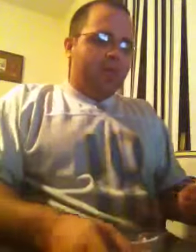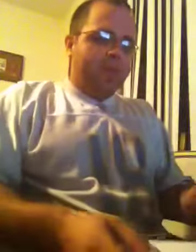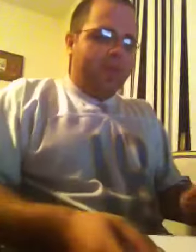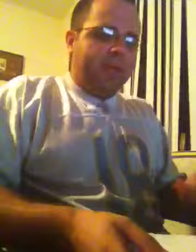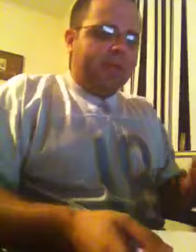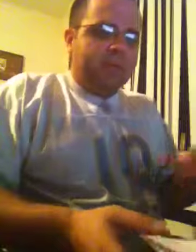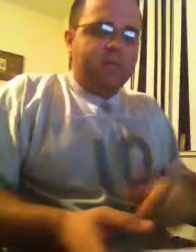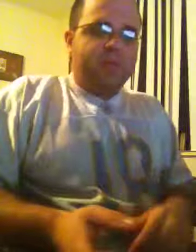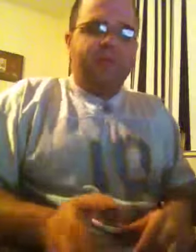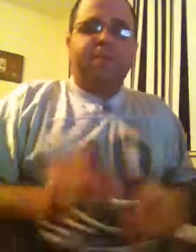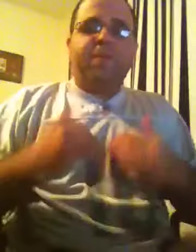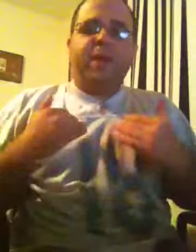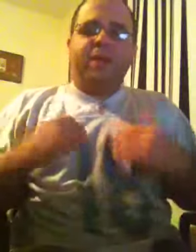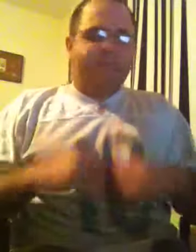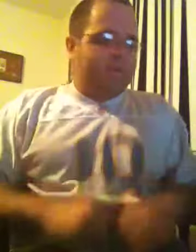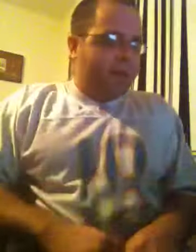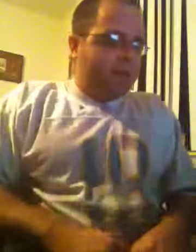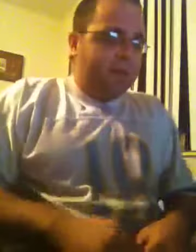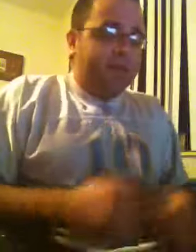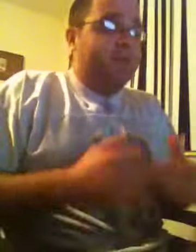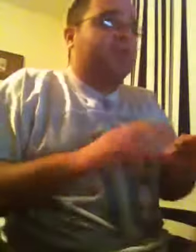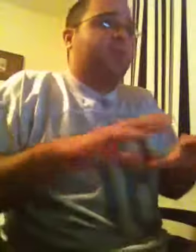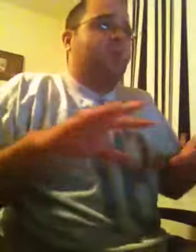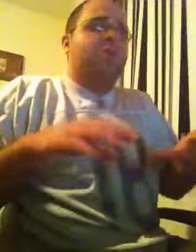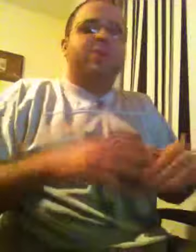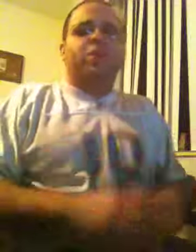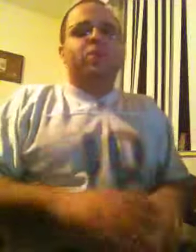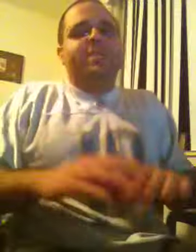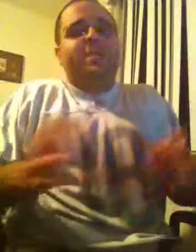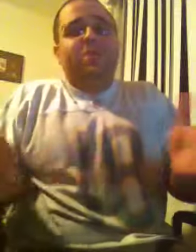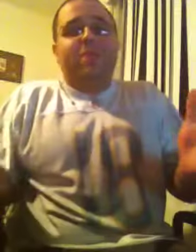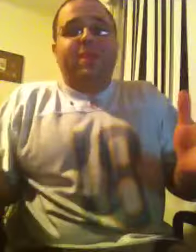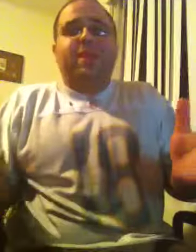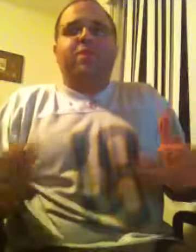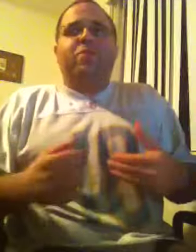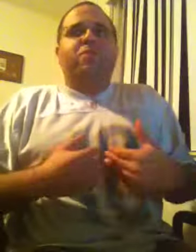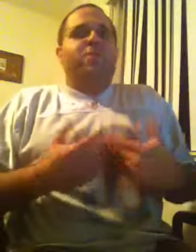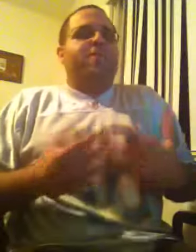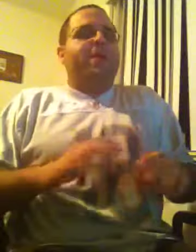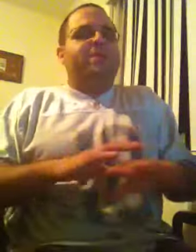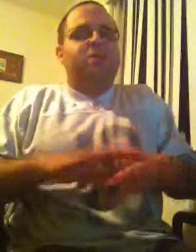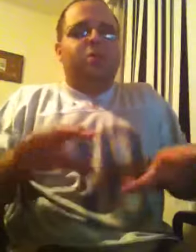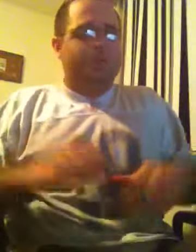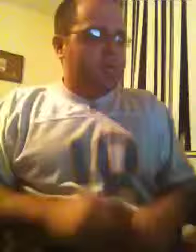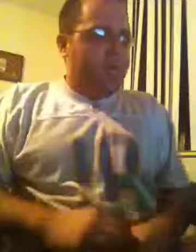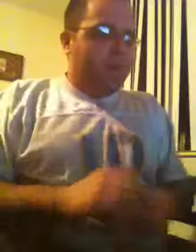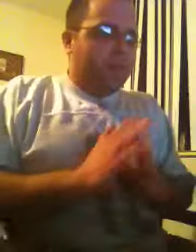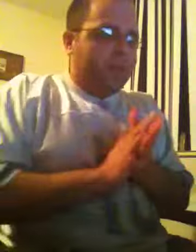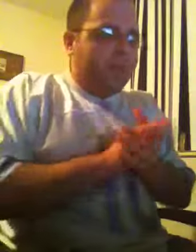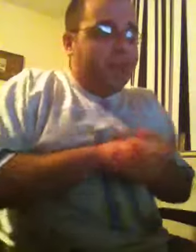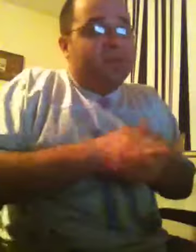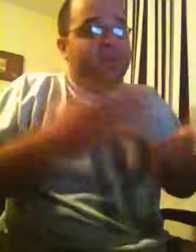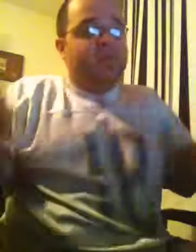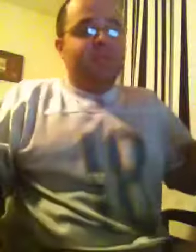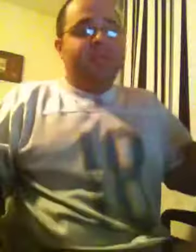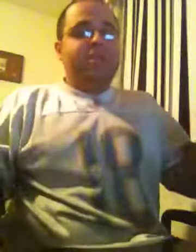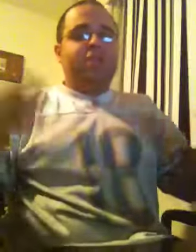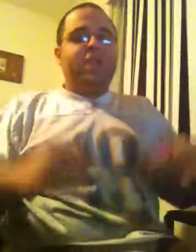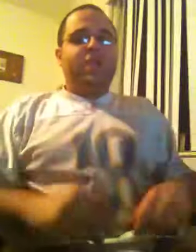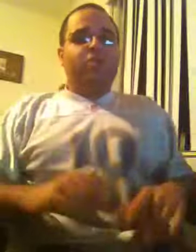would be the next ones that we find on top. You know, because the world was always, and you know, we thought the world was a pedestal. But you know, things change with the